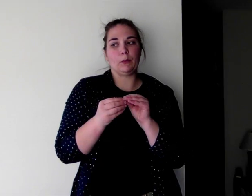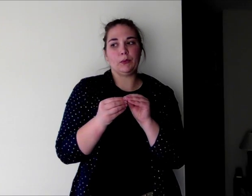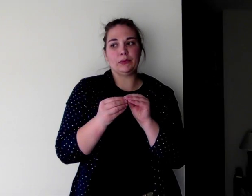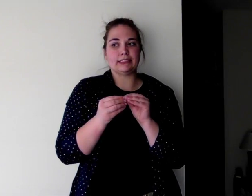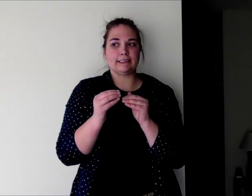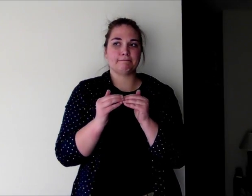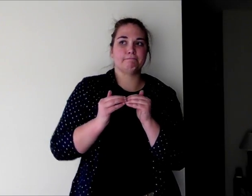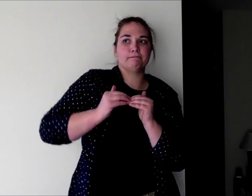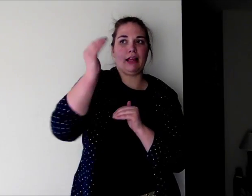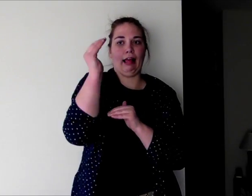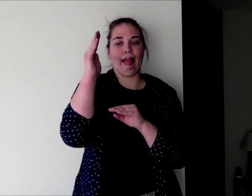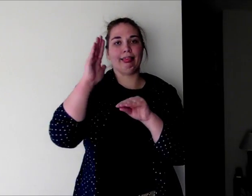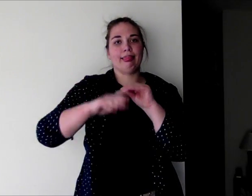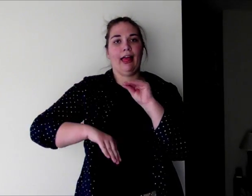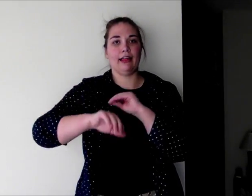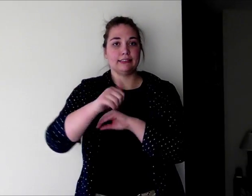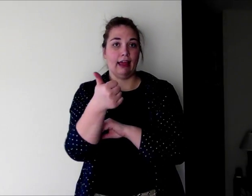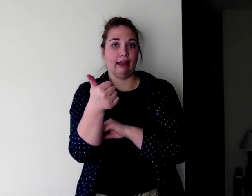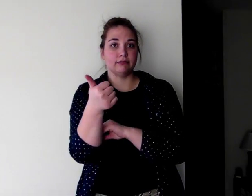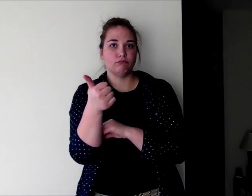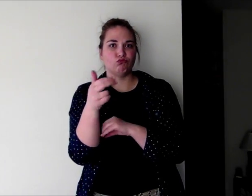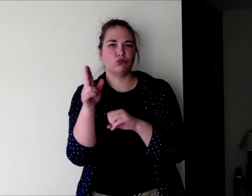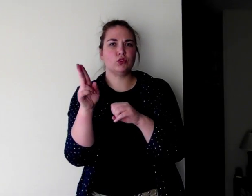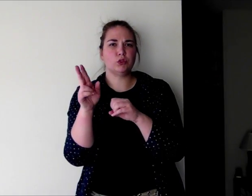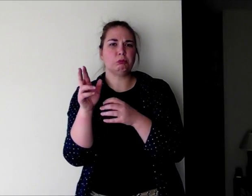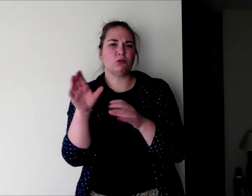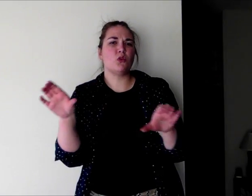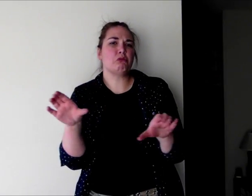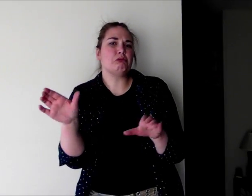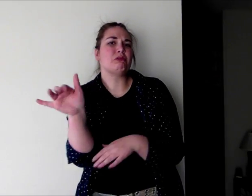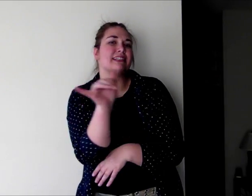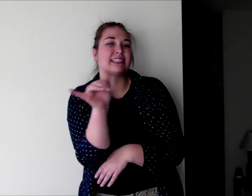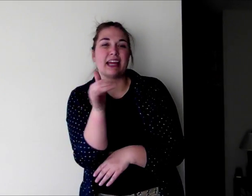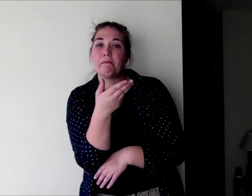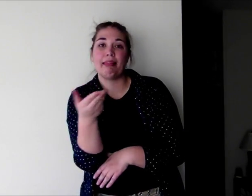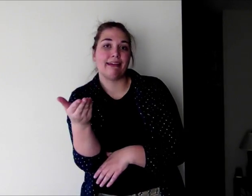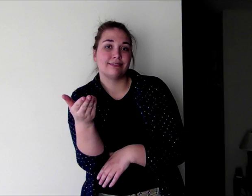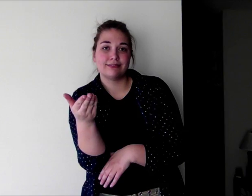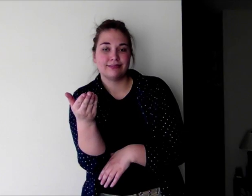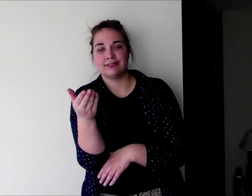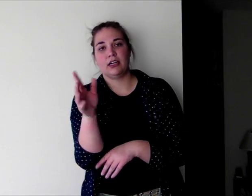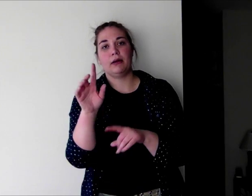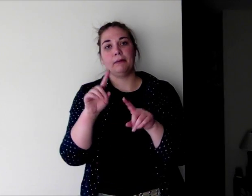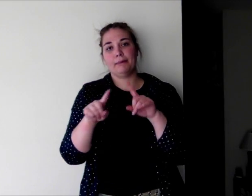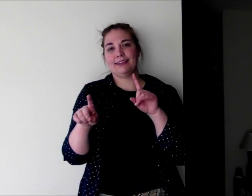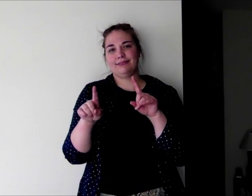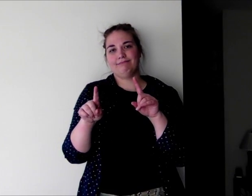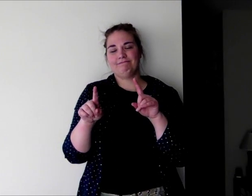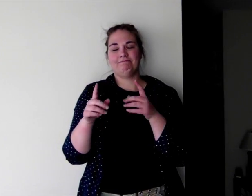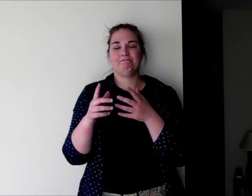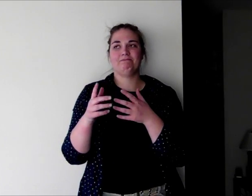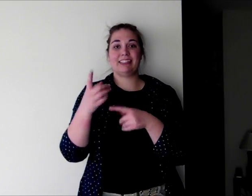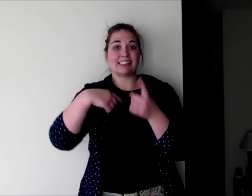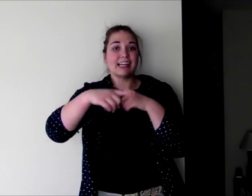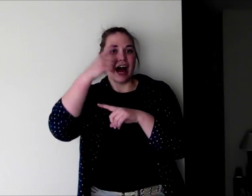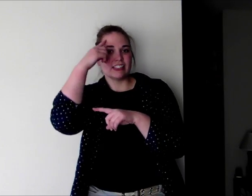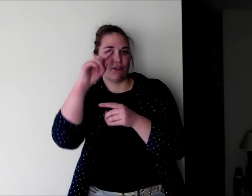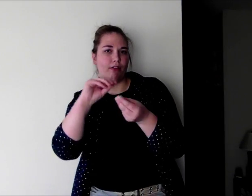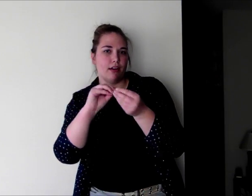So if you're using numbers greater than 10, you do the same thing, but